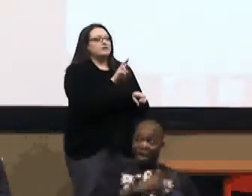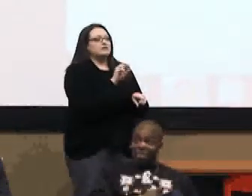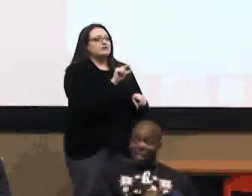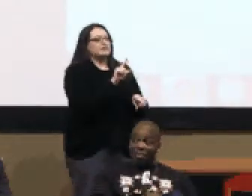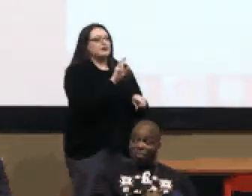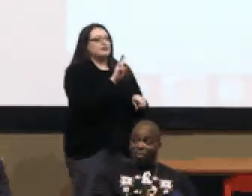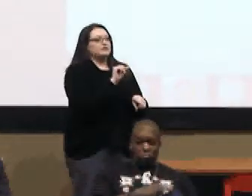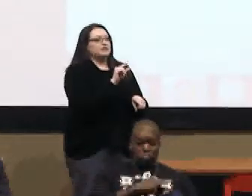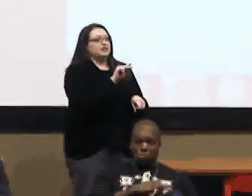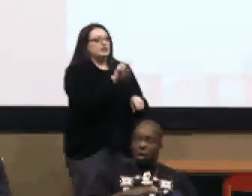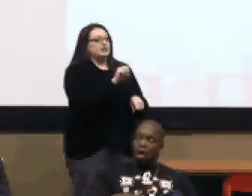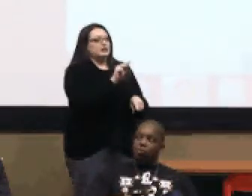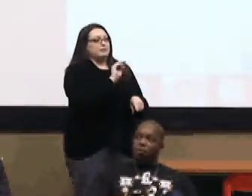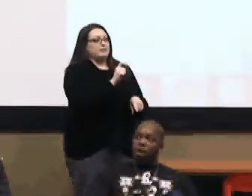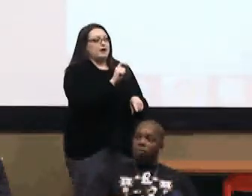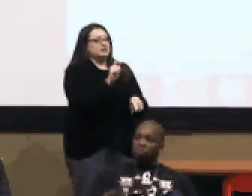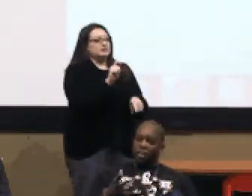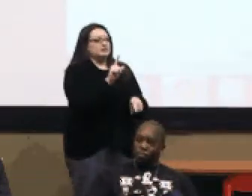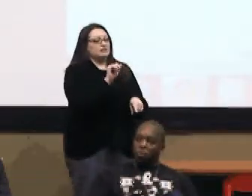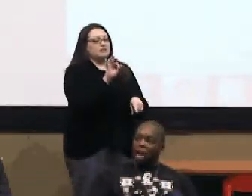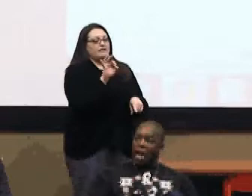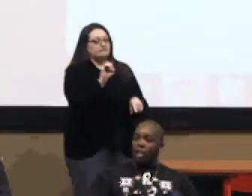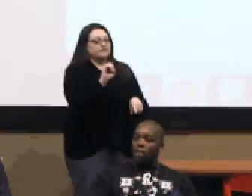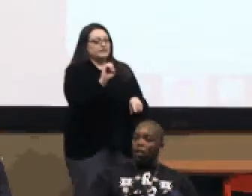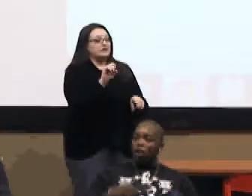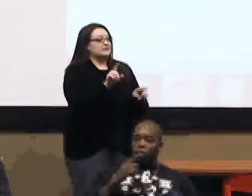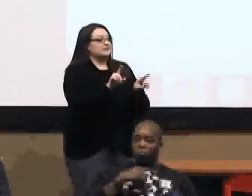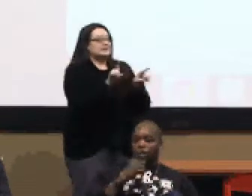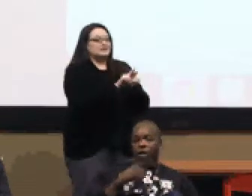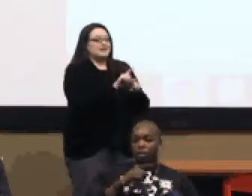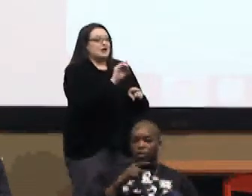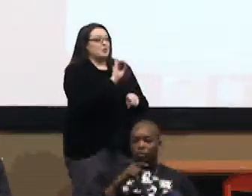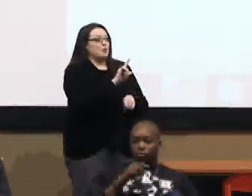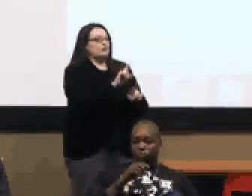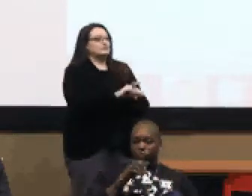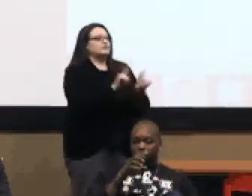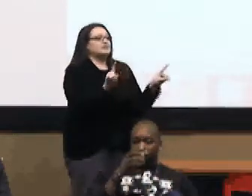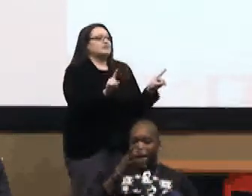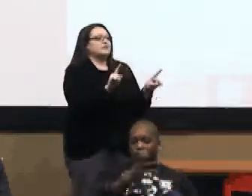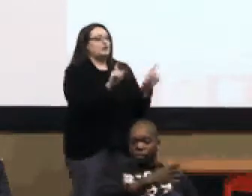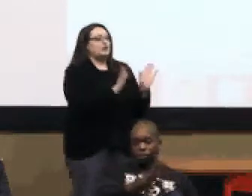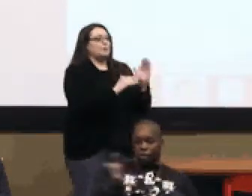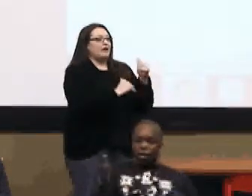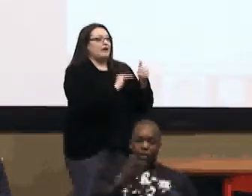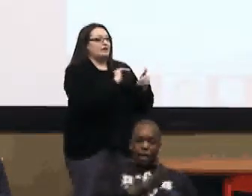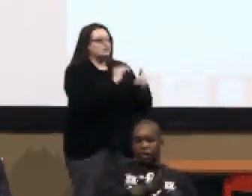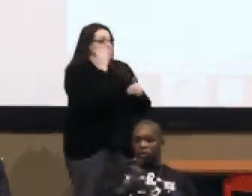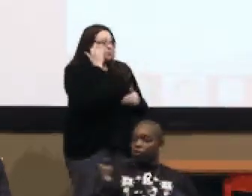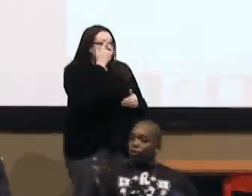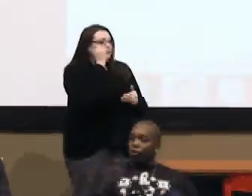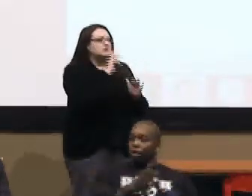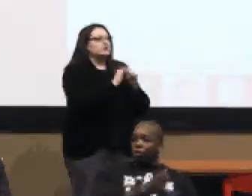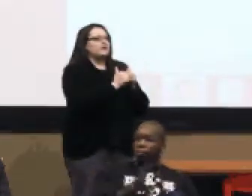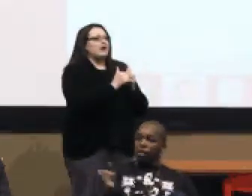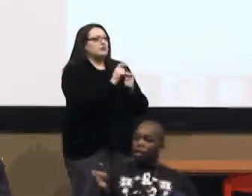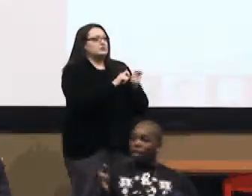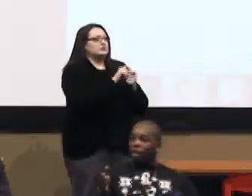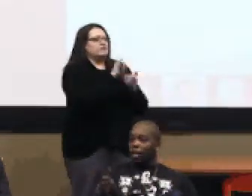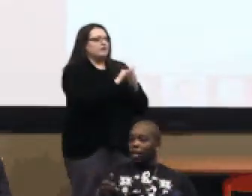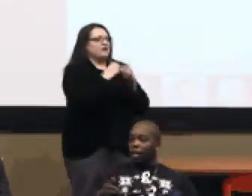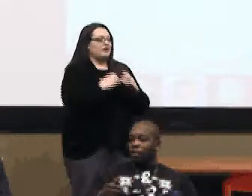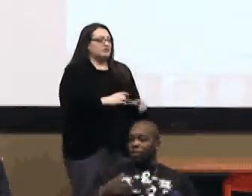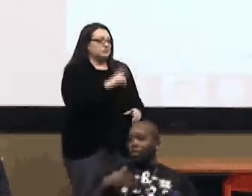Valvoline Max Life? Same stuff, different package. Because of how discerning that customer is going to